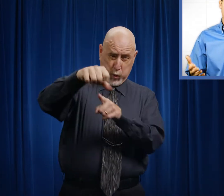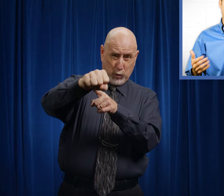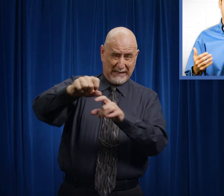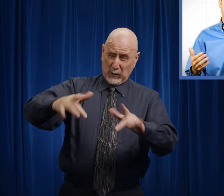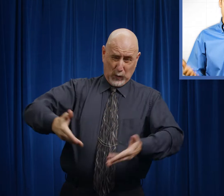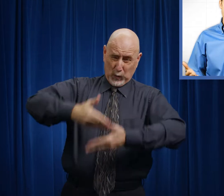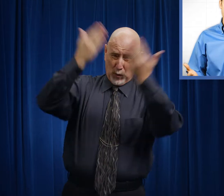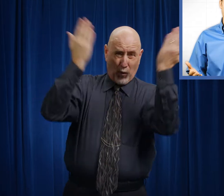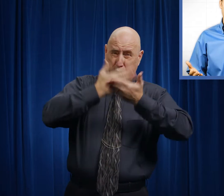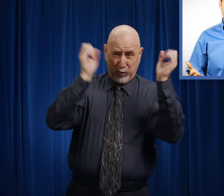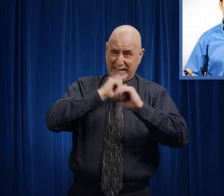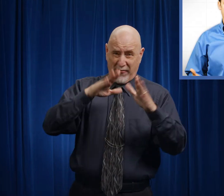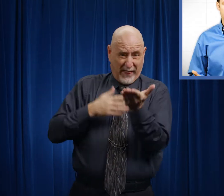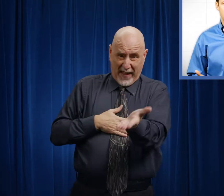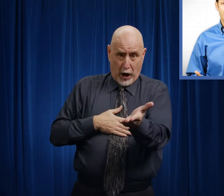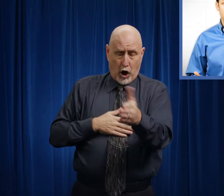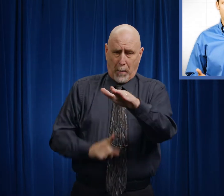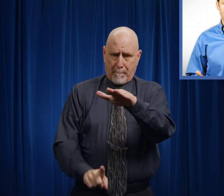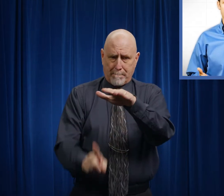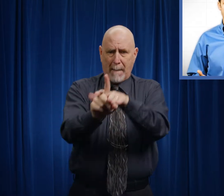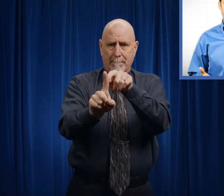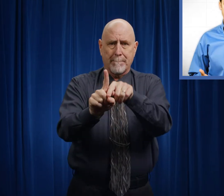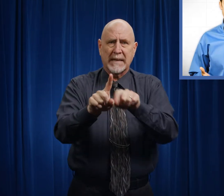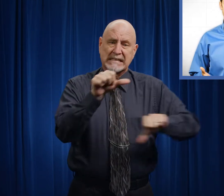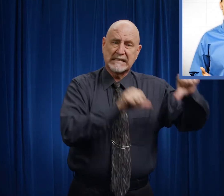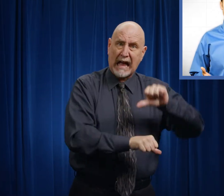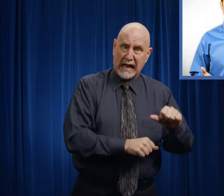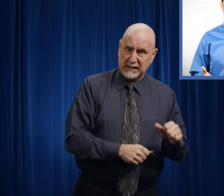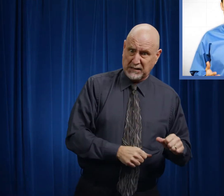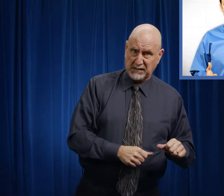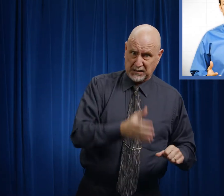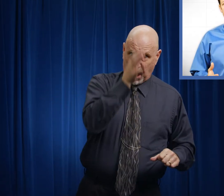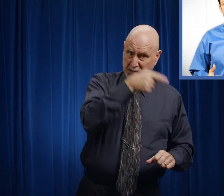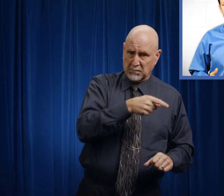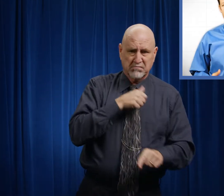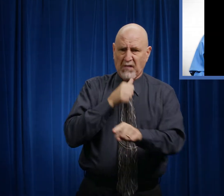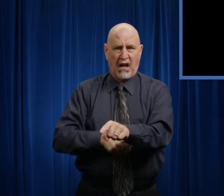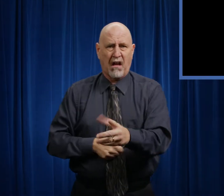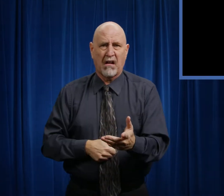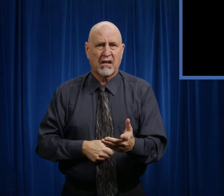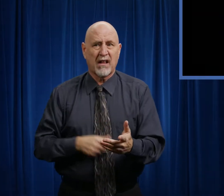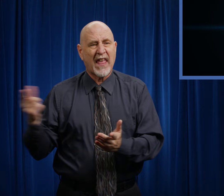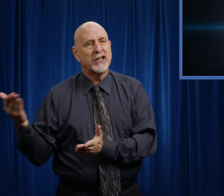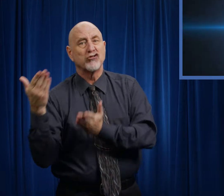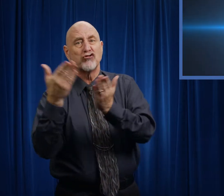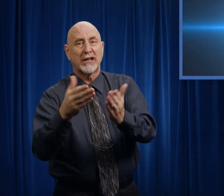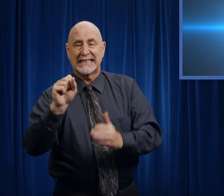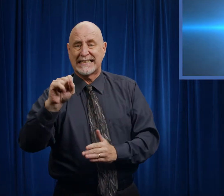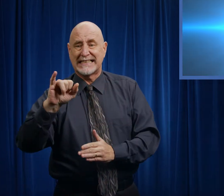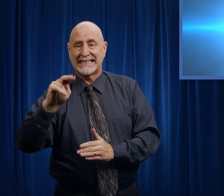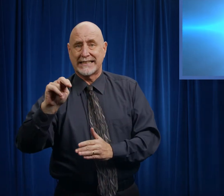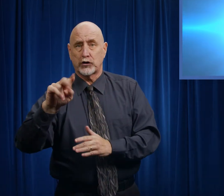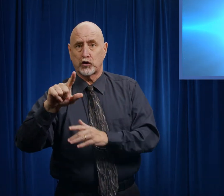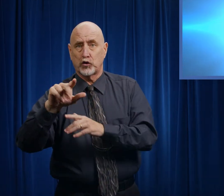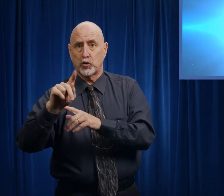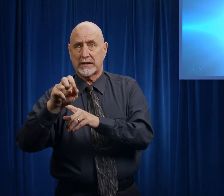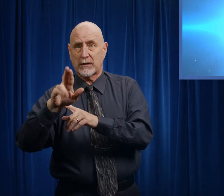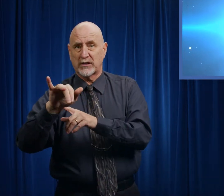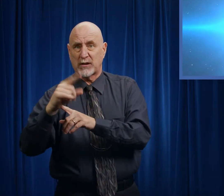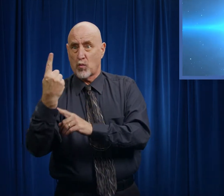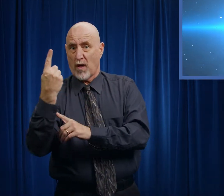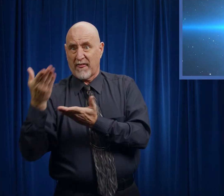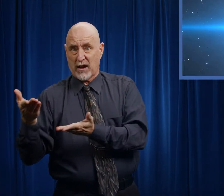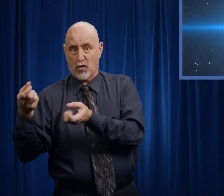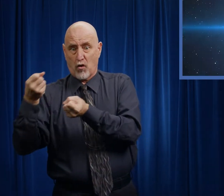existence from nothing is simply not a scientific idea. You see, they're suggesting that that singularity is